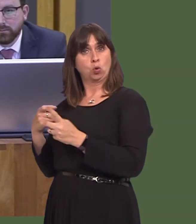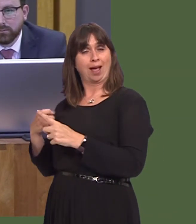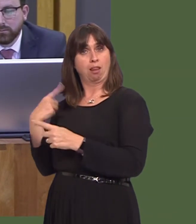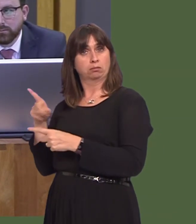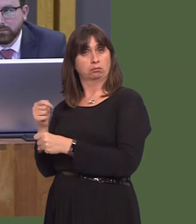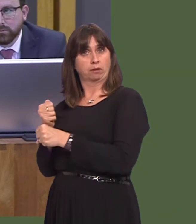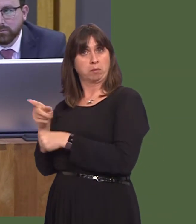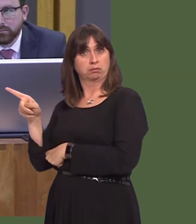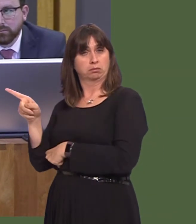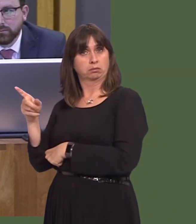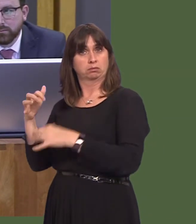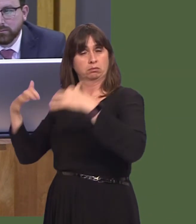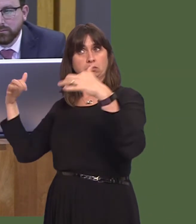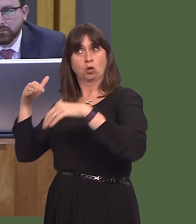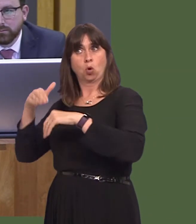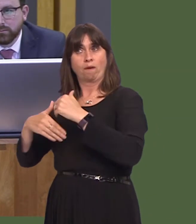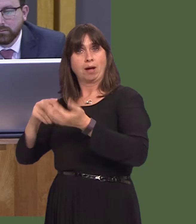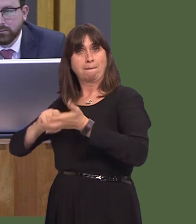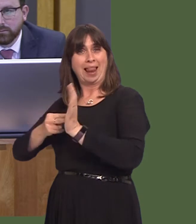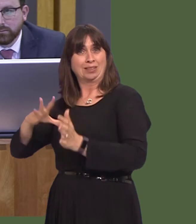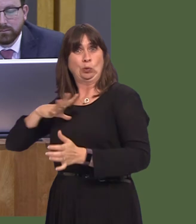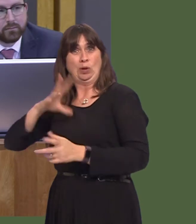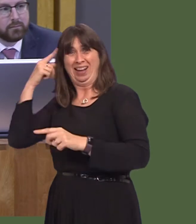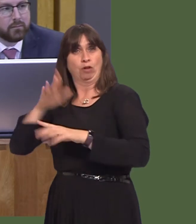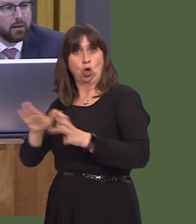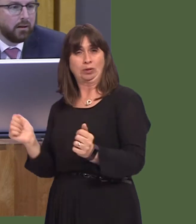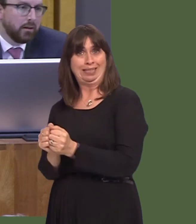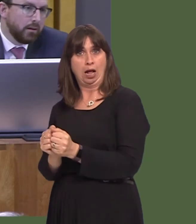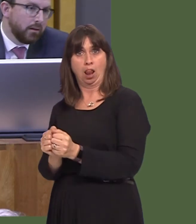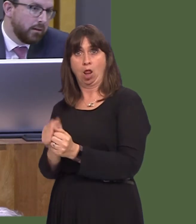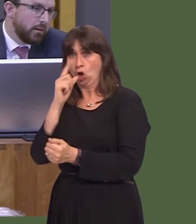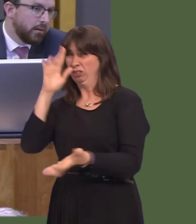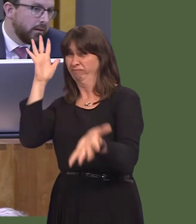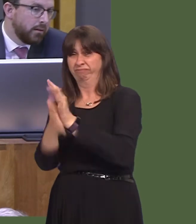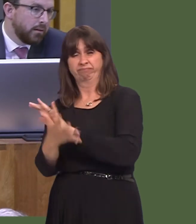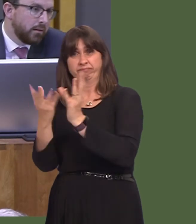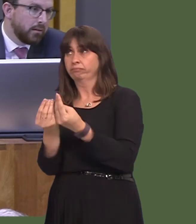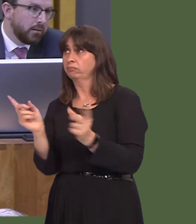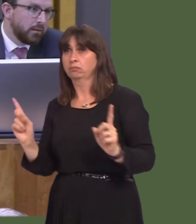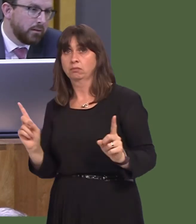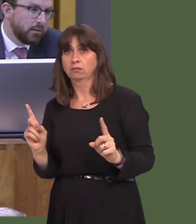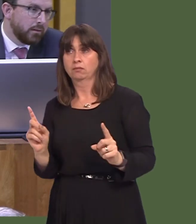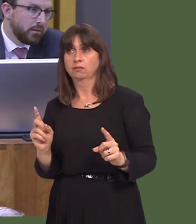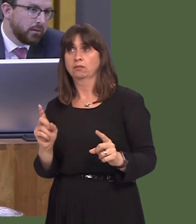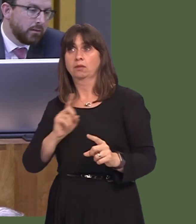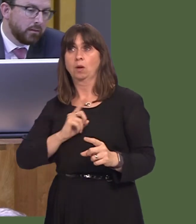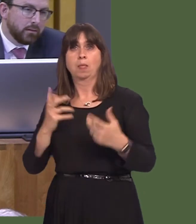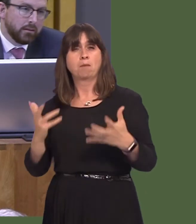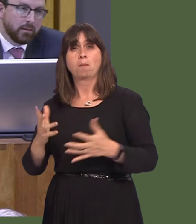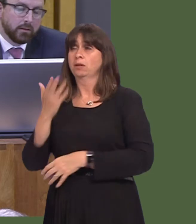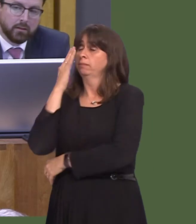government about these so-called doomsday plans, and given that the UK government's handling of Brexit is becoming